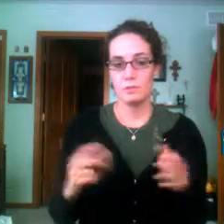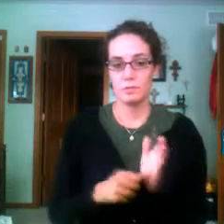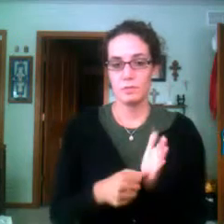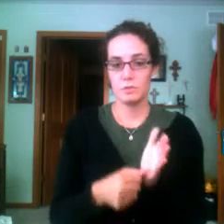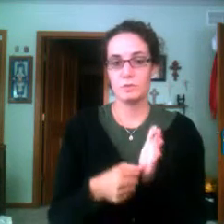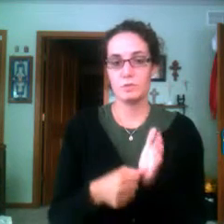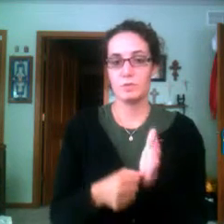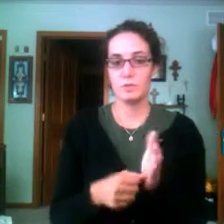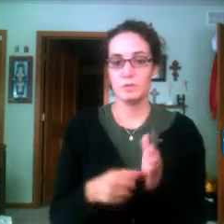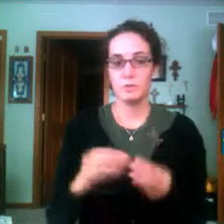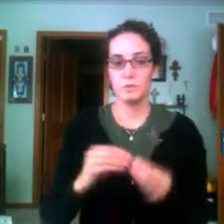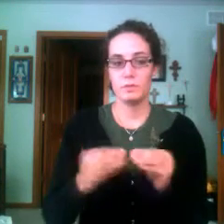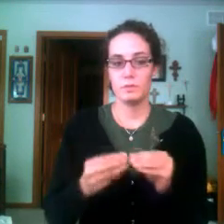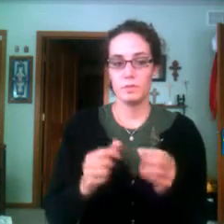number line the other negative numbers.